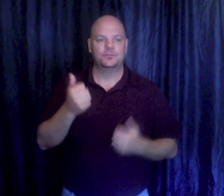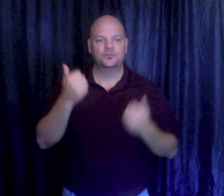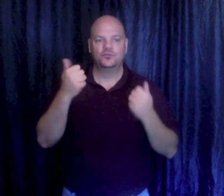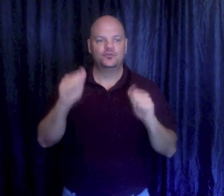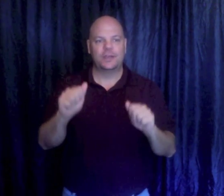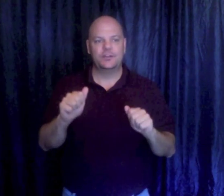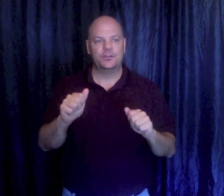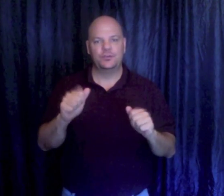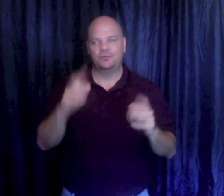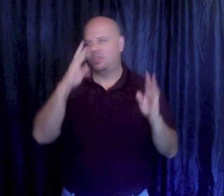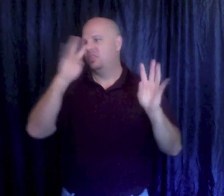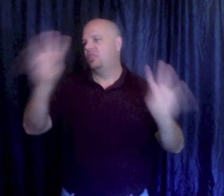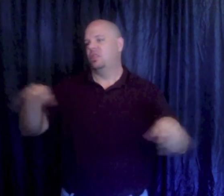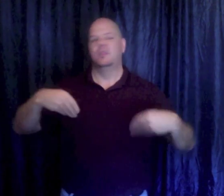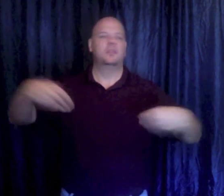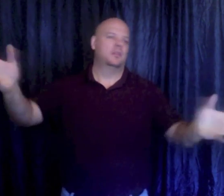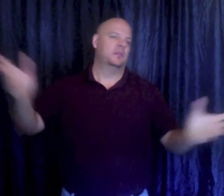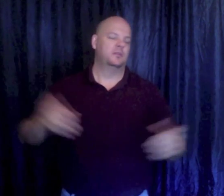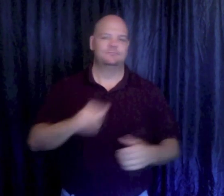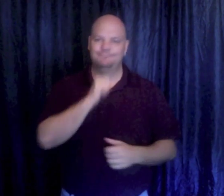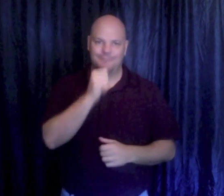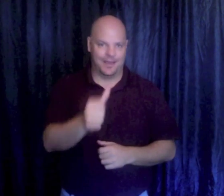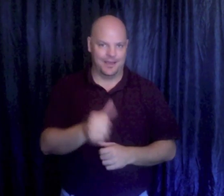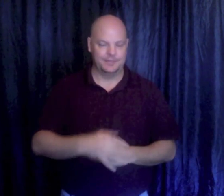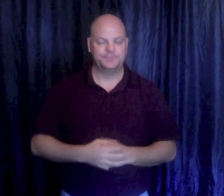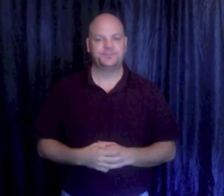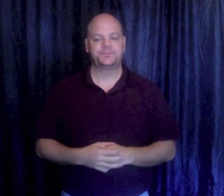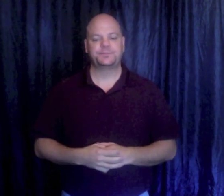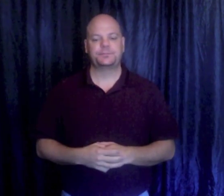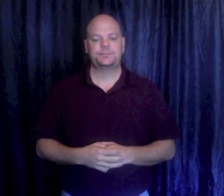off. So, for example,